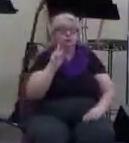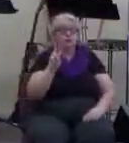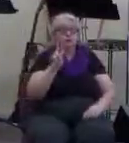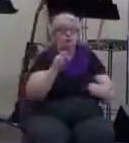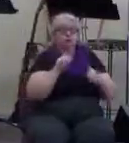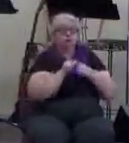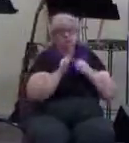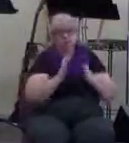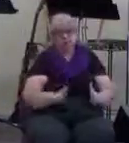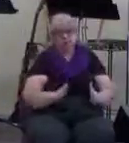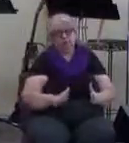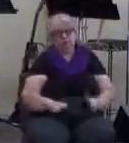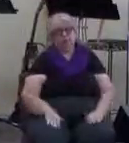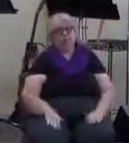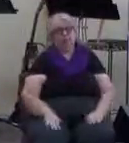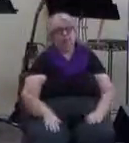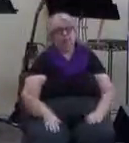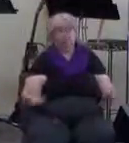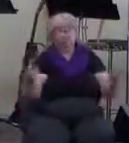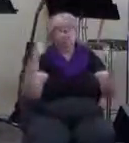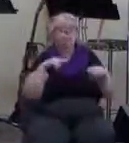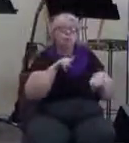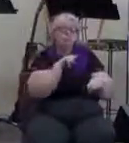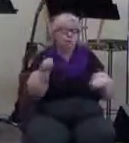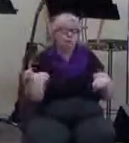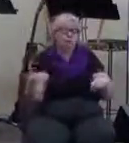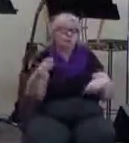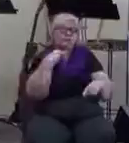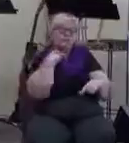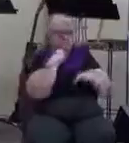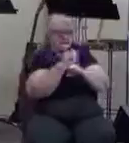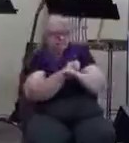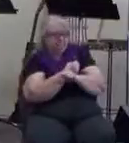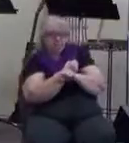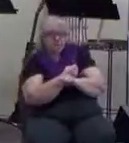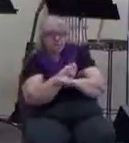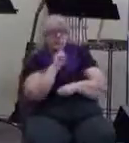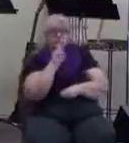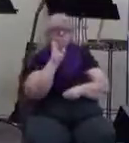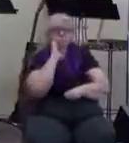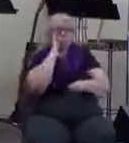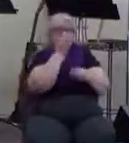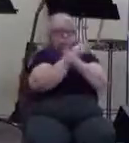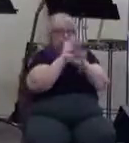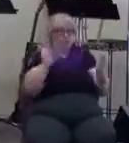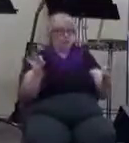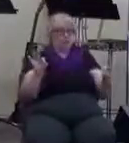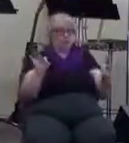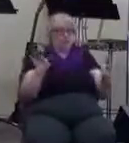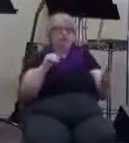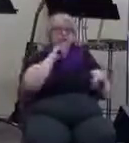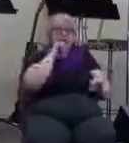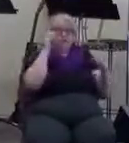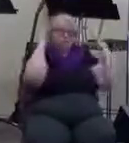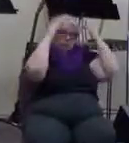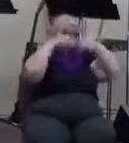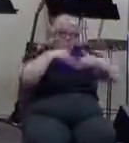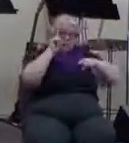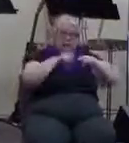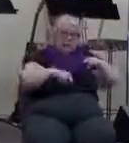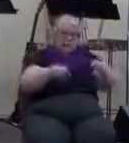your heart that when you're in bondage, there's one that will set you free. And it's not so dark, it can't